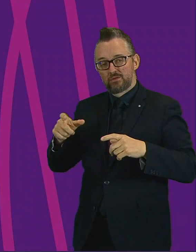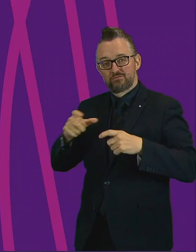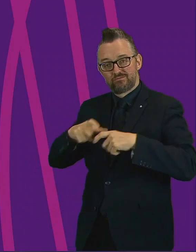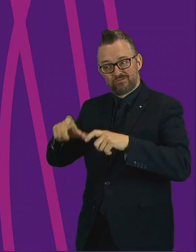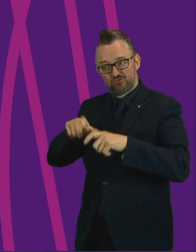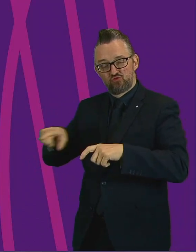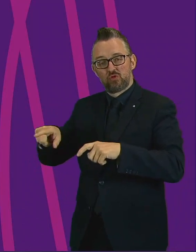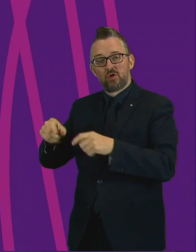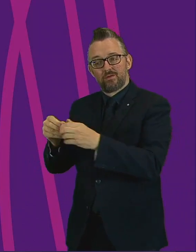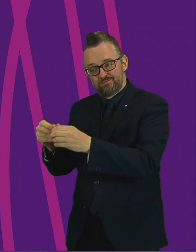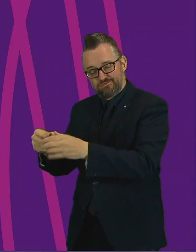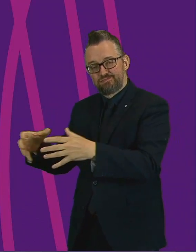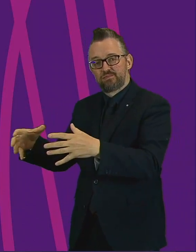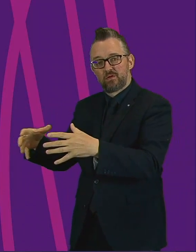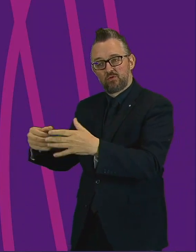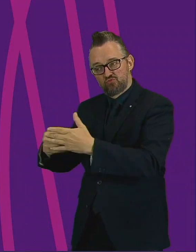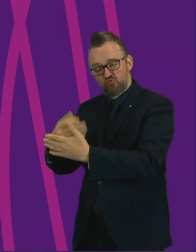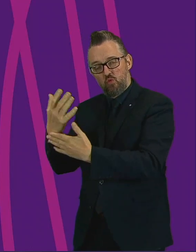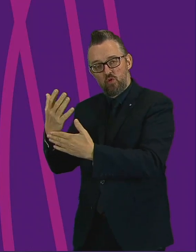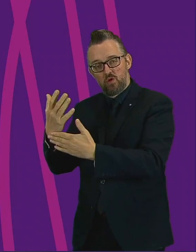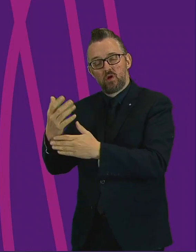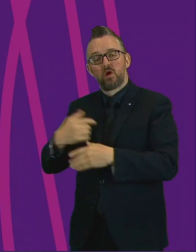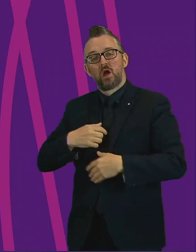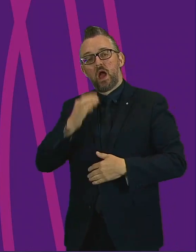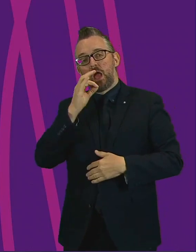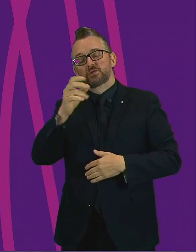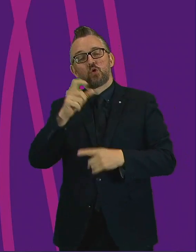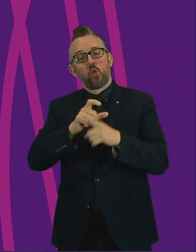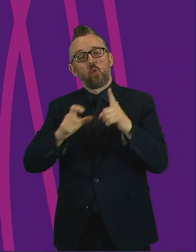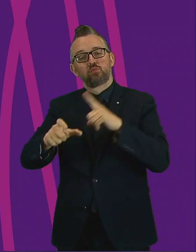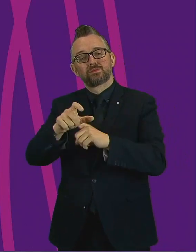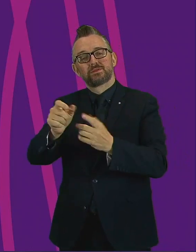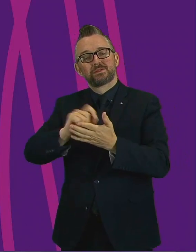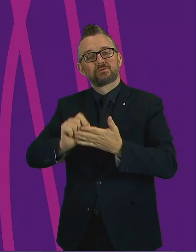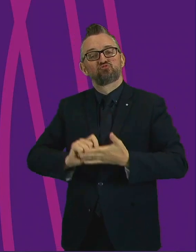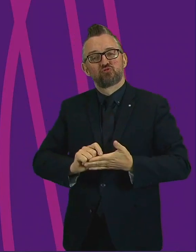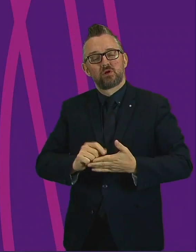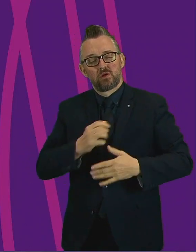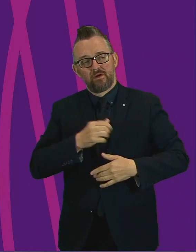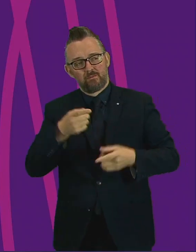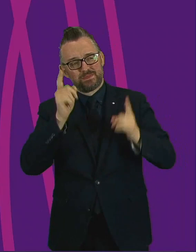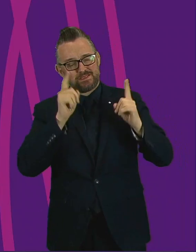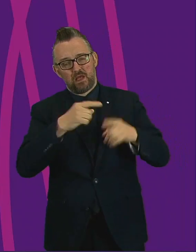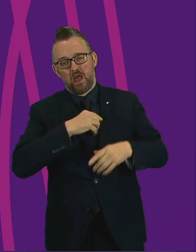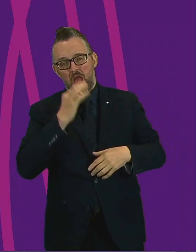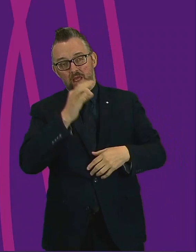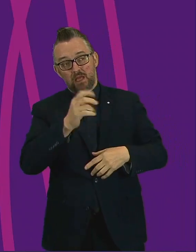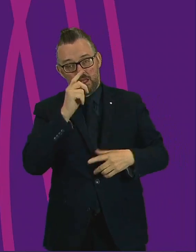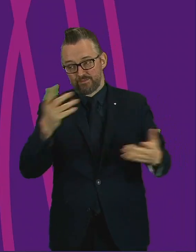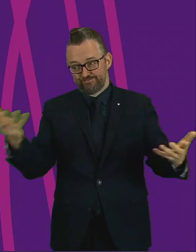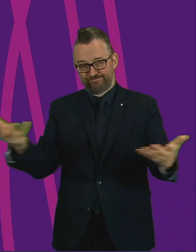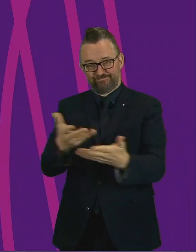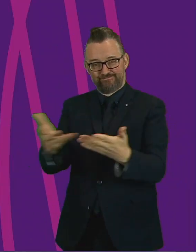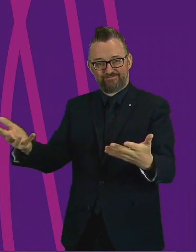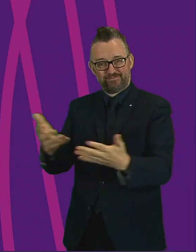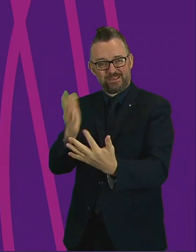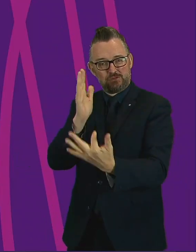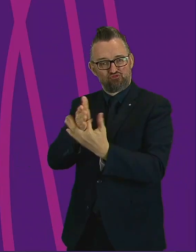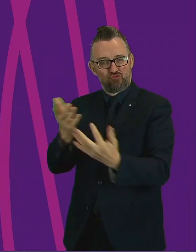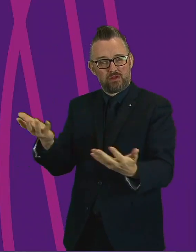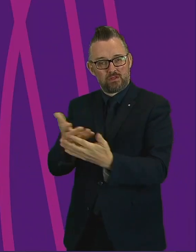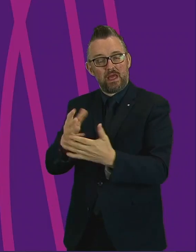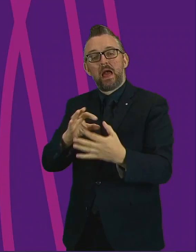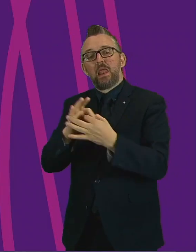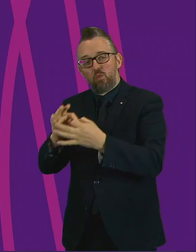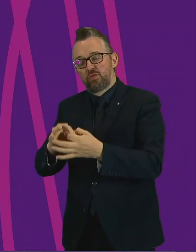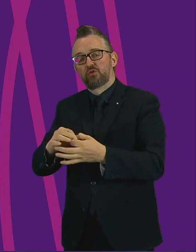and thrive again. I'll ask the Communities Secretary to correspond with the member perhaps more specifically on New Lanark Trust